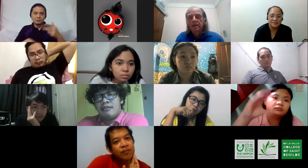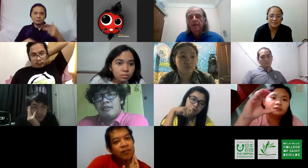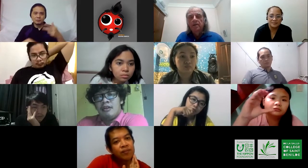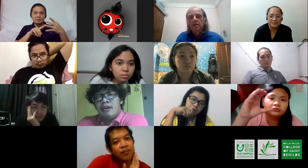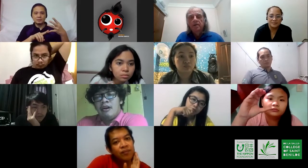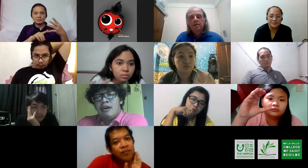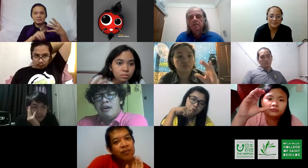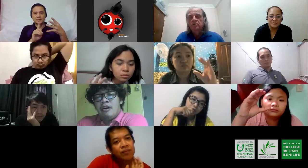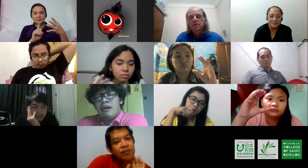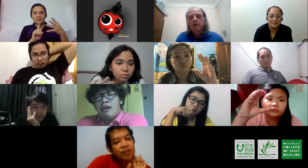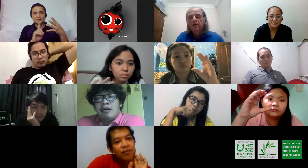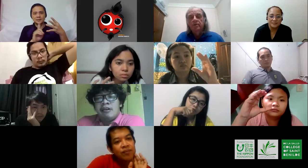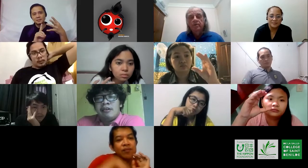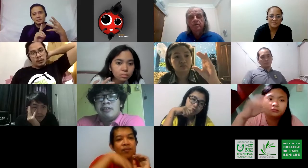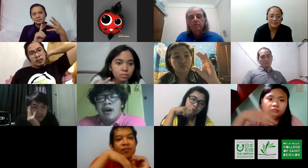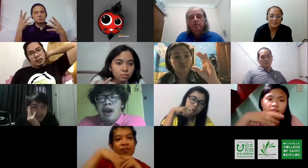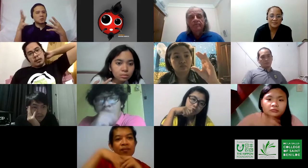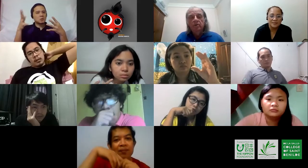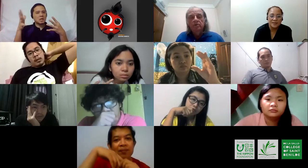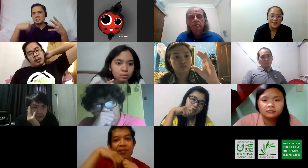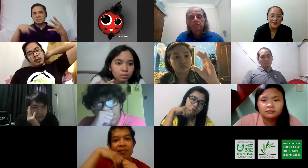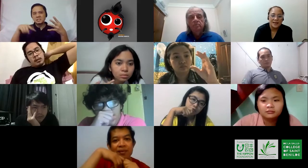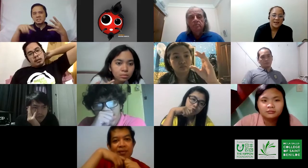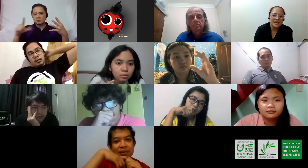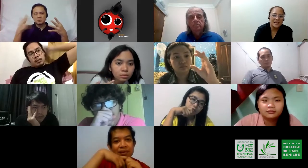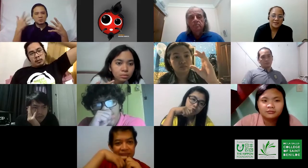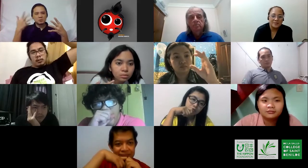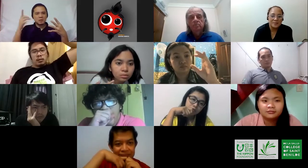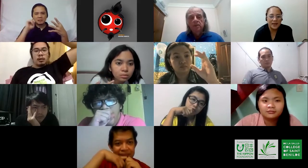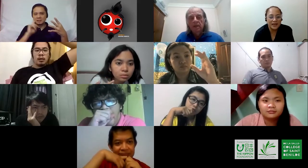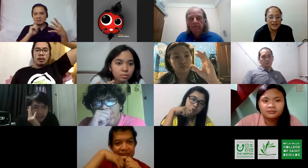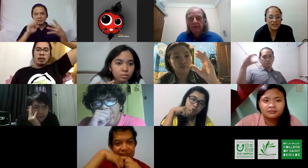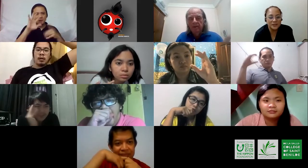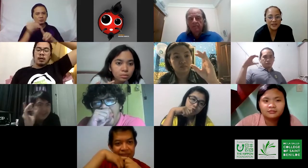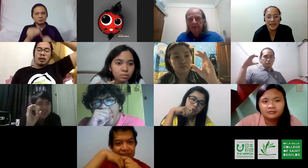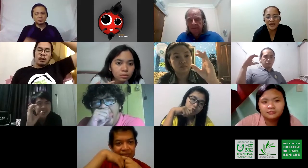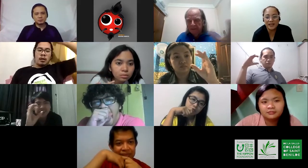D, no sign language, no deaf culture. Meng and Jasmine saying letter